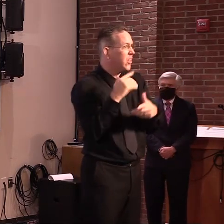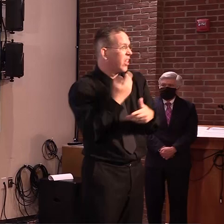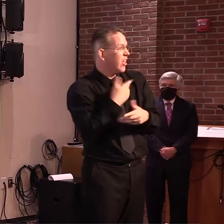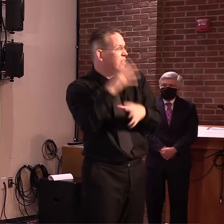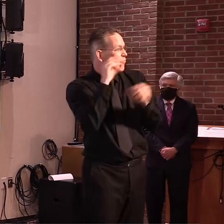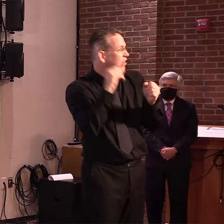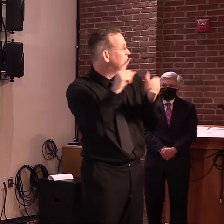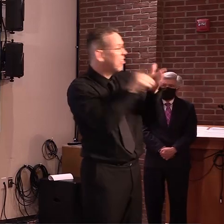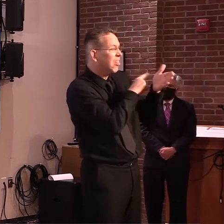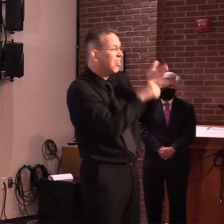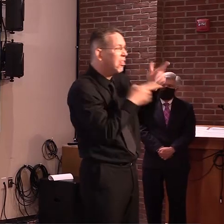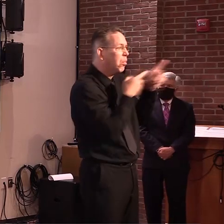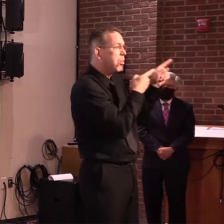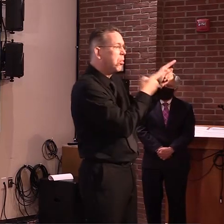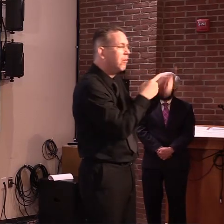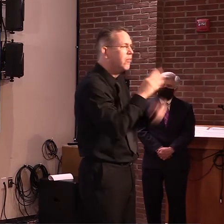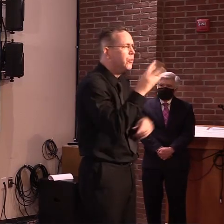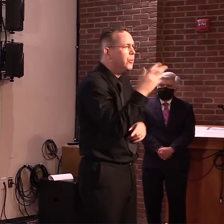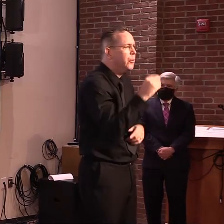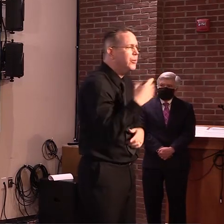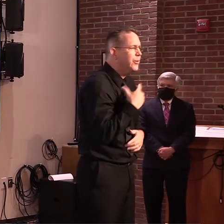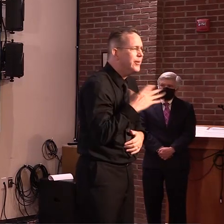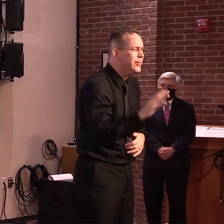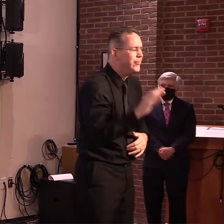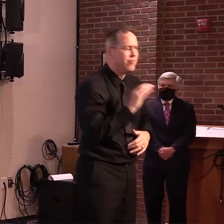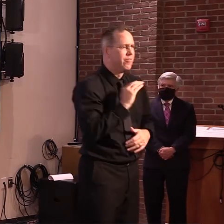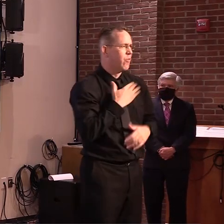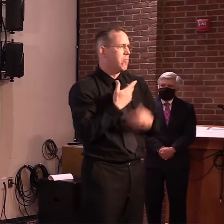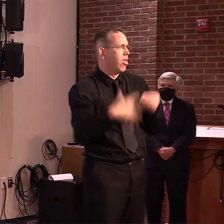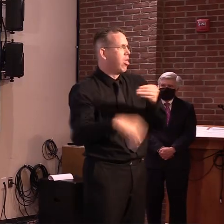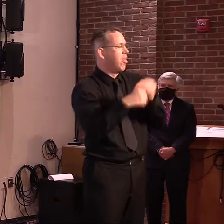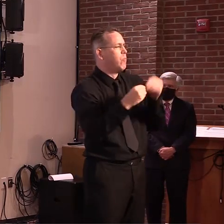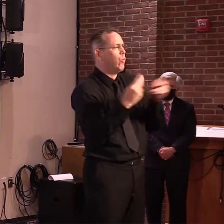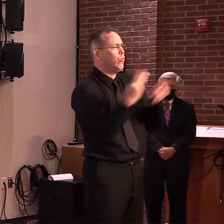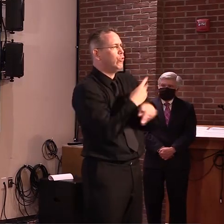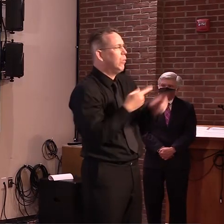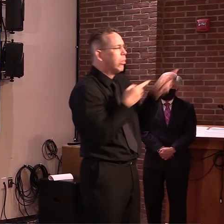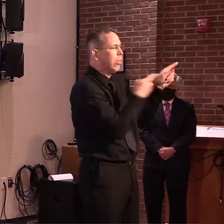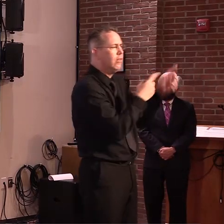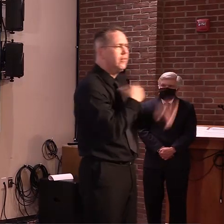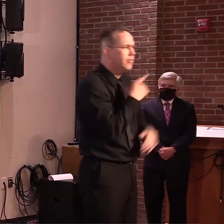in no position to attack the credibility of a lot of their information.